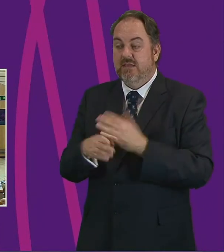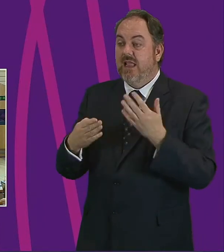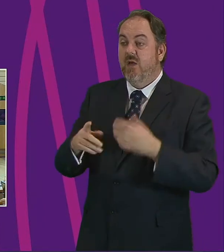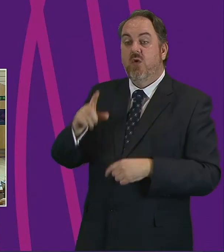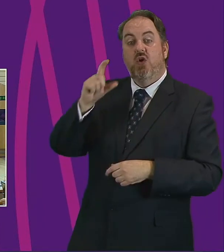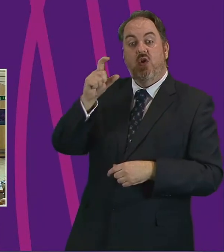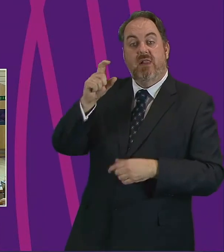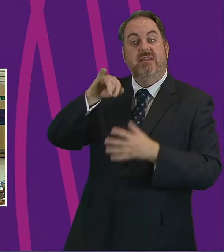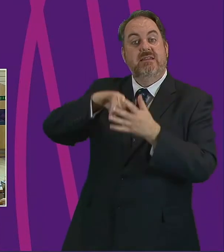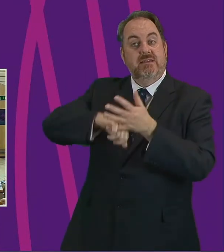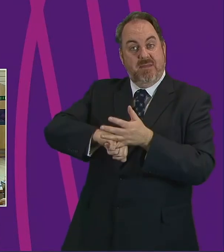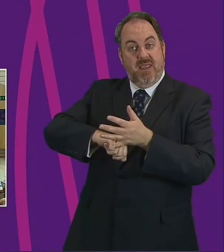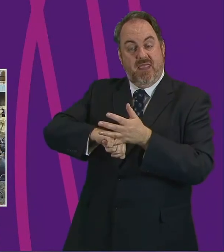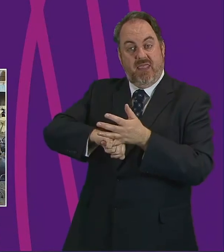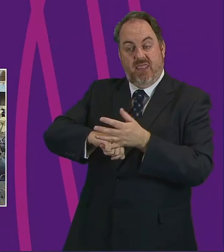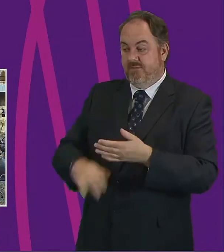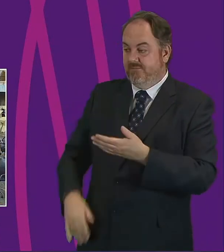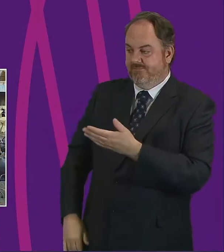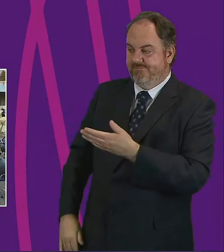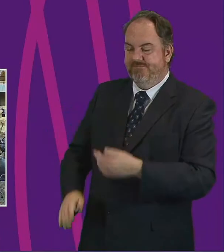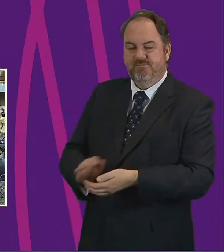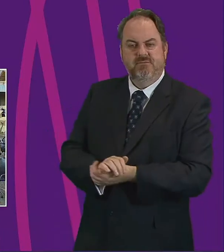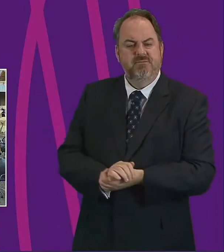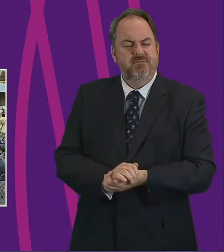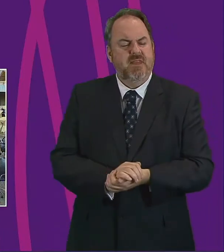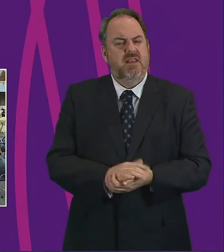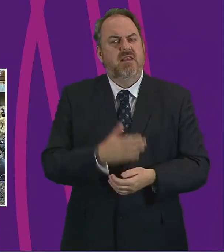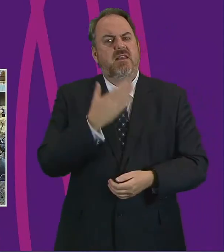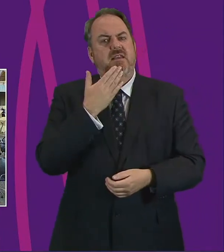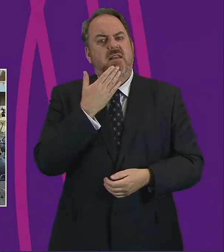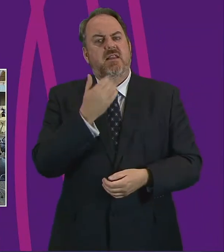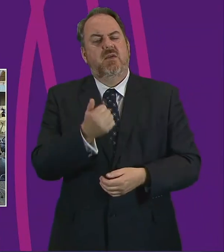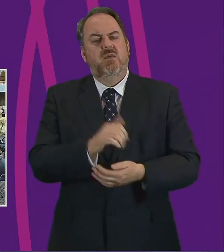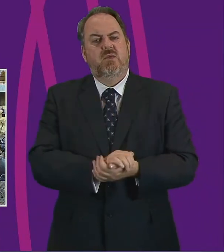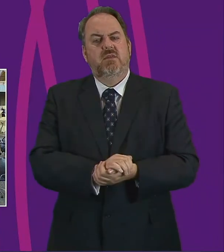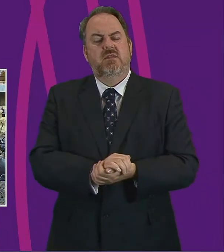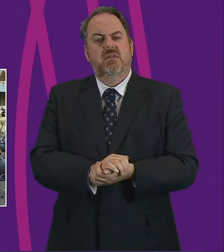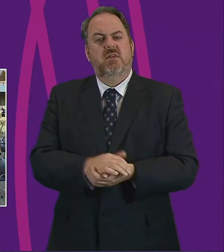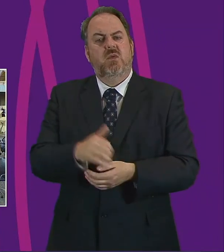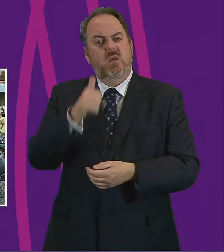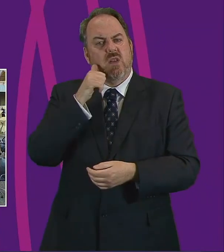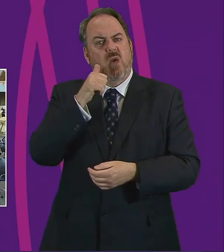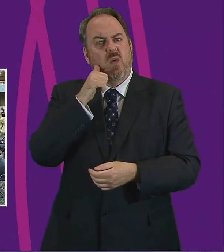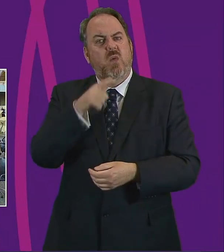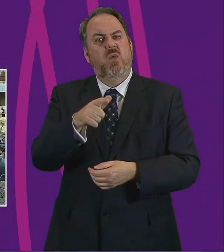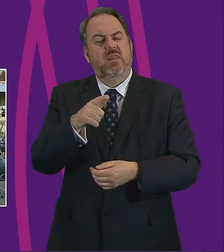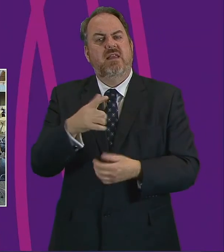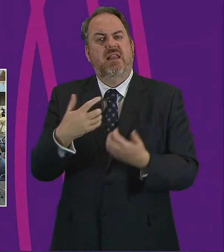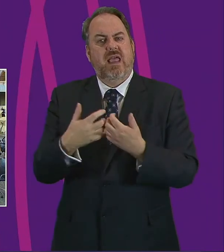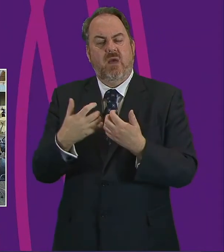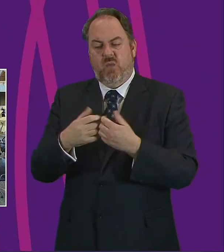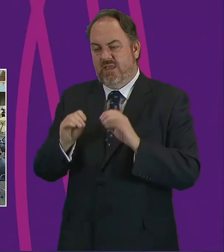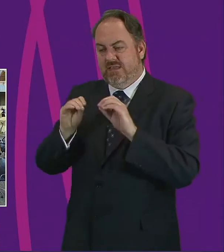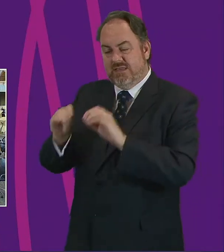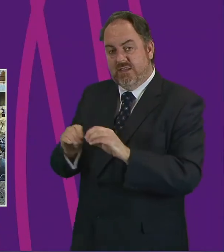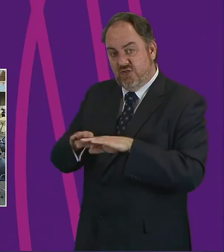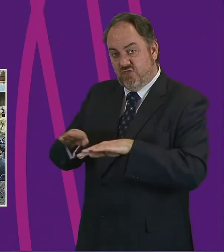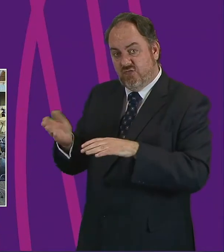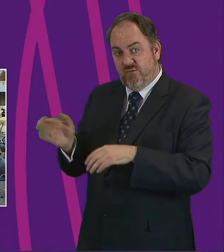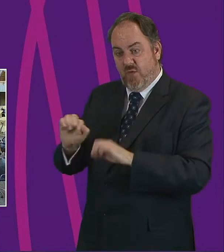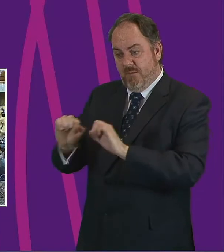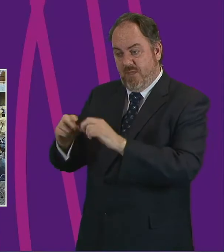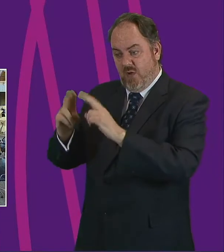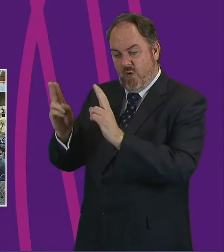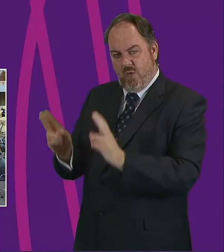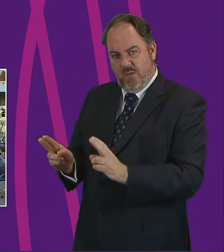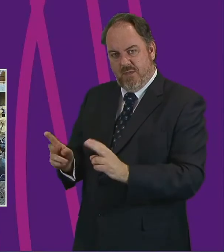Mark MacDonald. Thank you, Presiding Officer. There's a strong emphasis in the Cabinet Secretary's statement on blended learning, therefore homeschooling. In families where